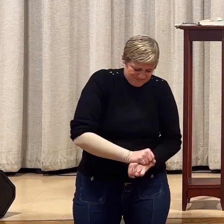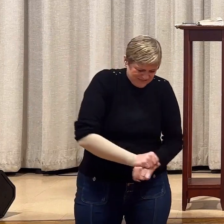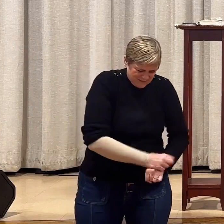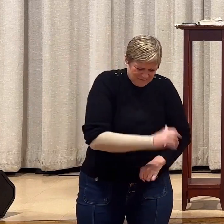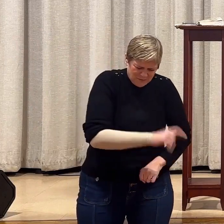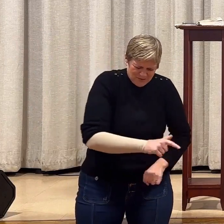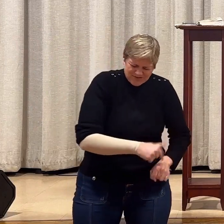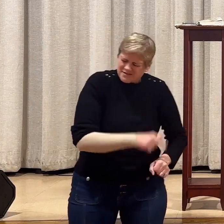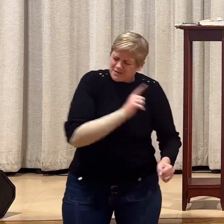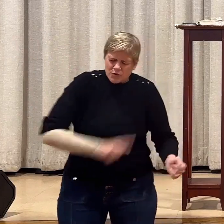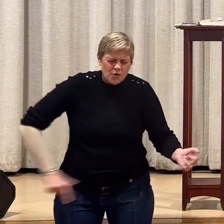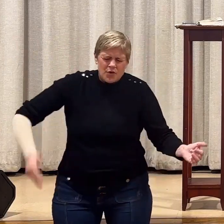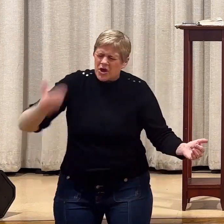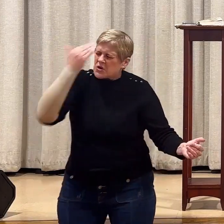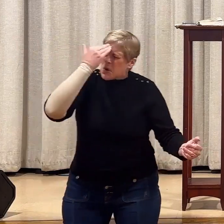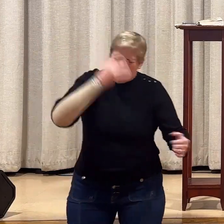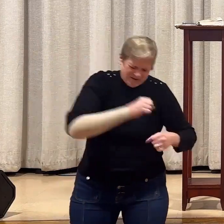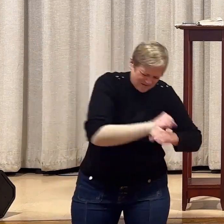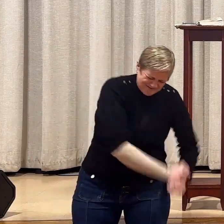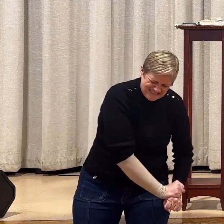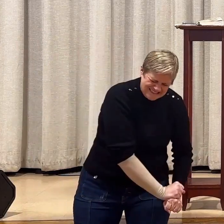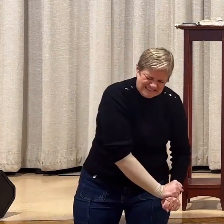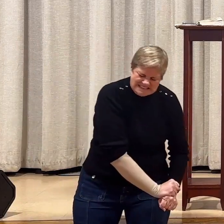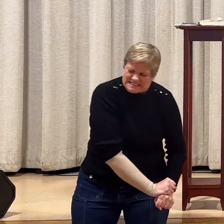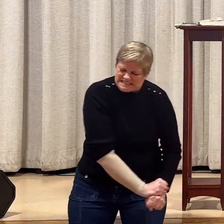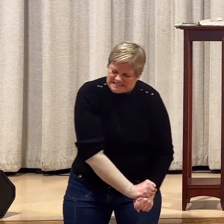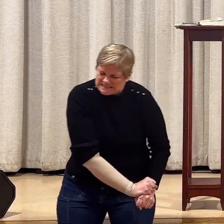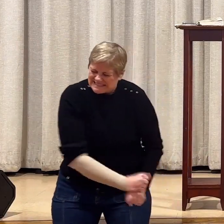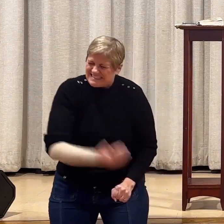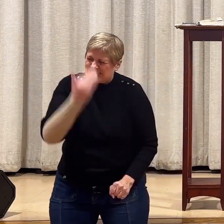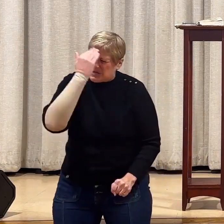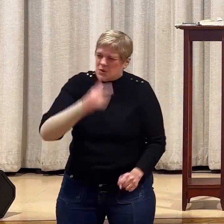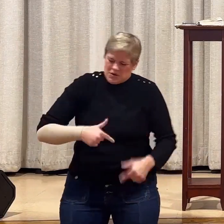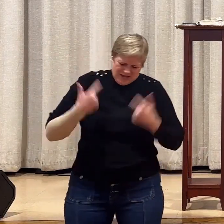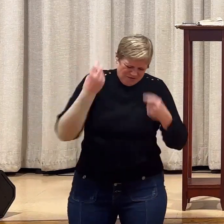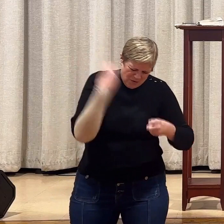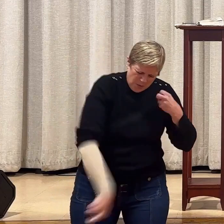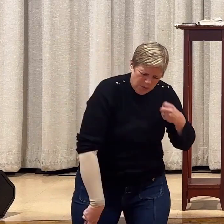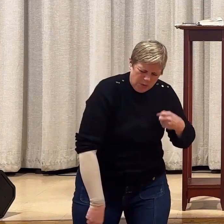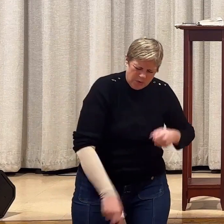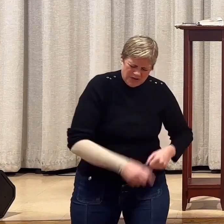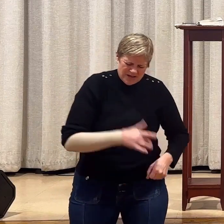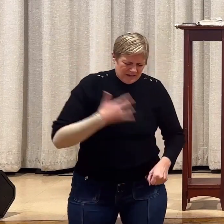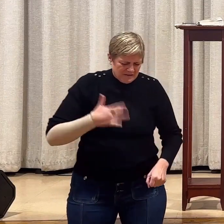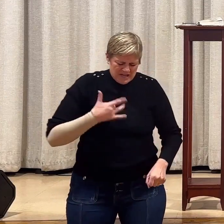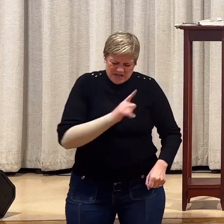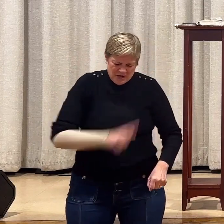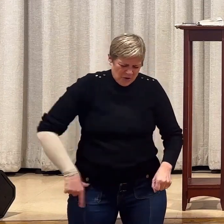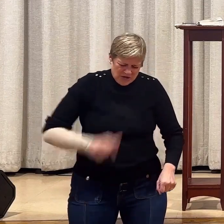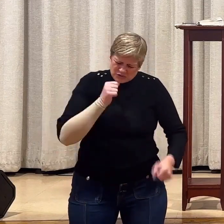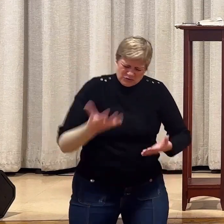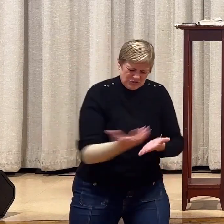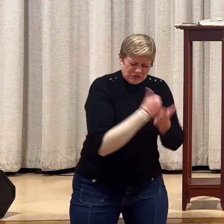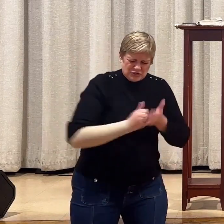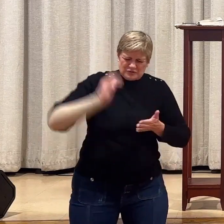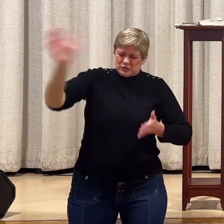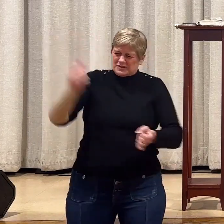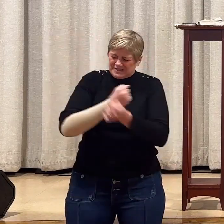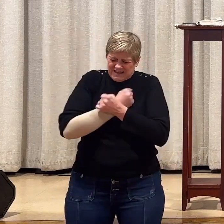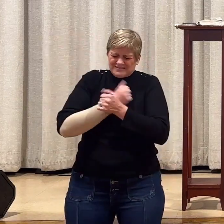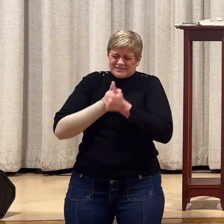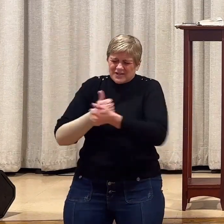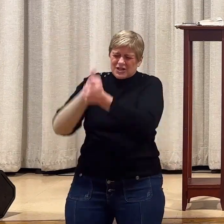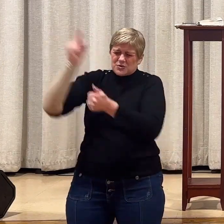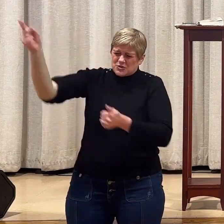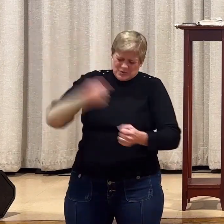like, Lord, I know I have these chains. I know it's hard. I know I feel like, Lord, sometimes I don't deserve this because I'm following you, but